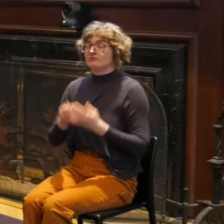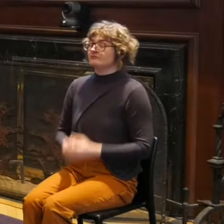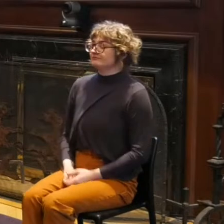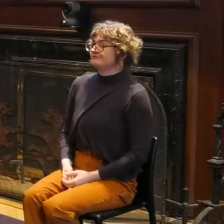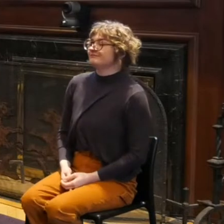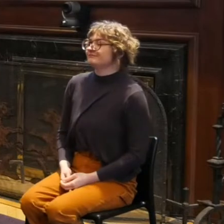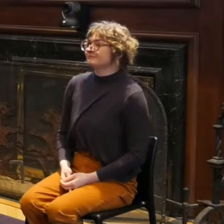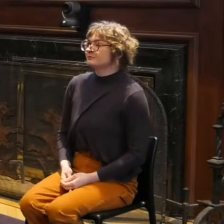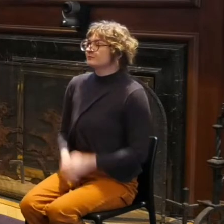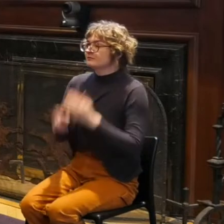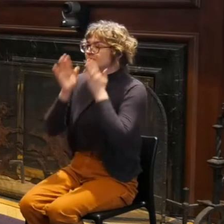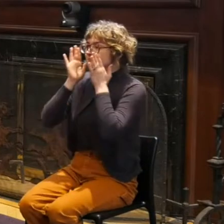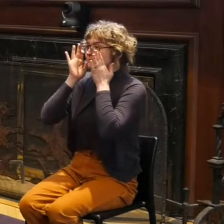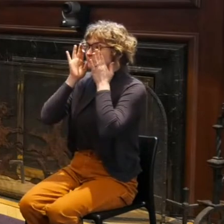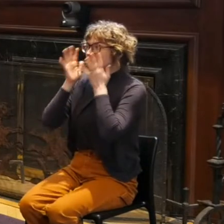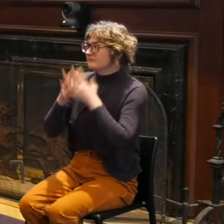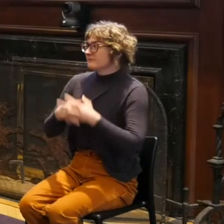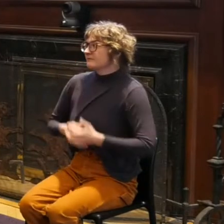We're in